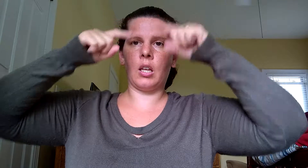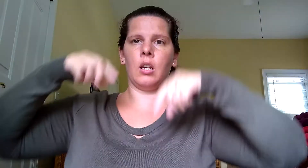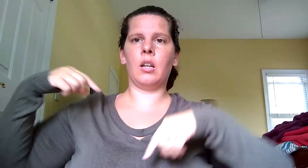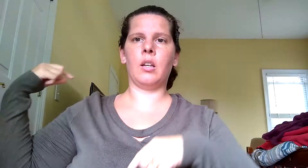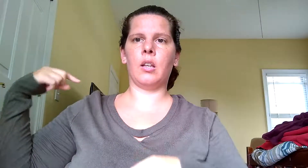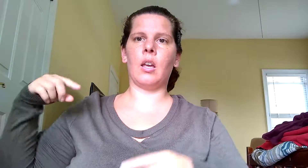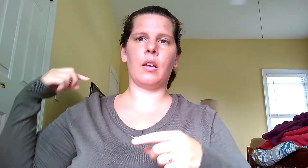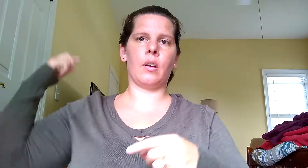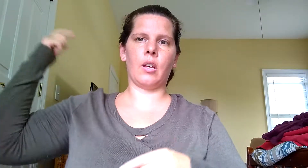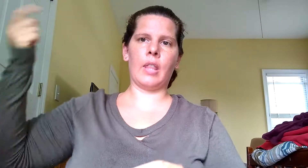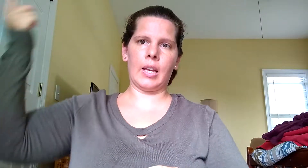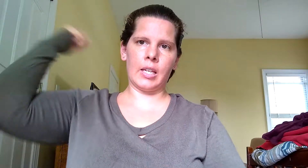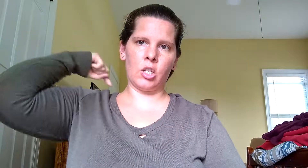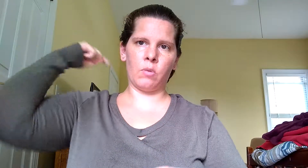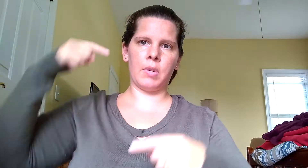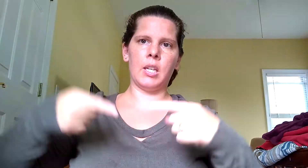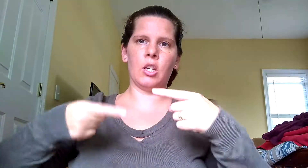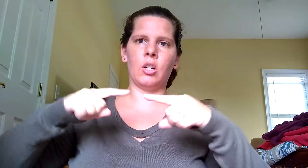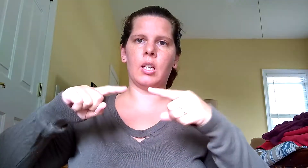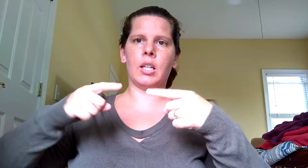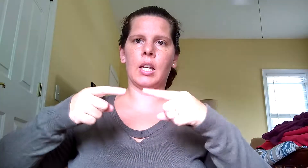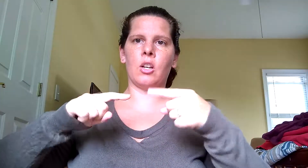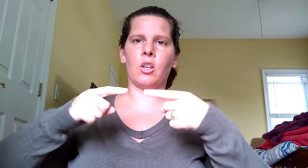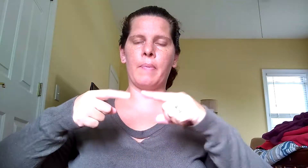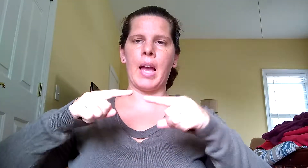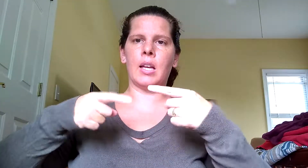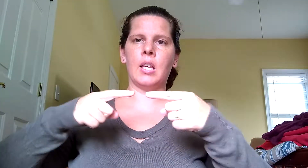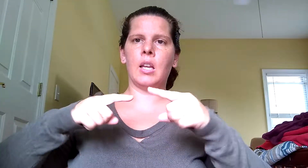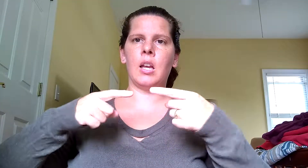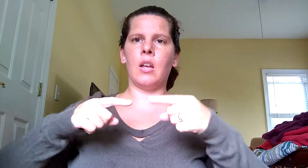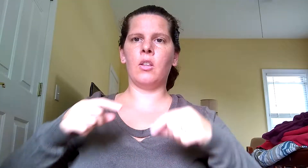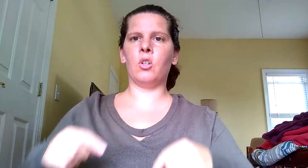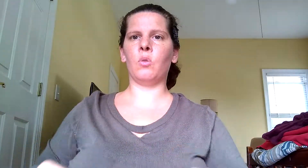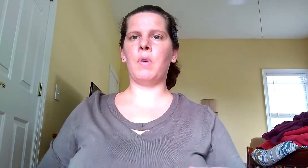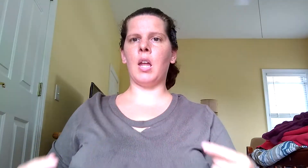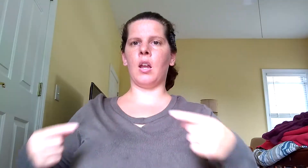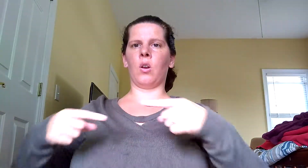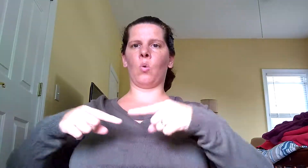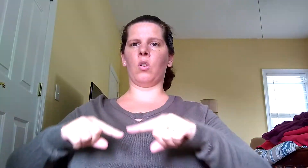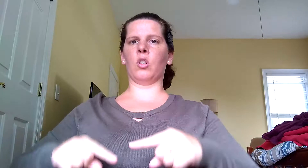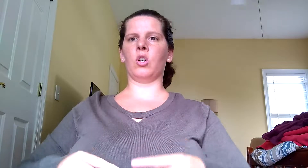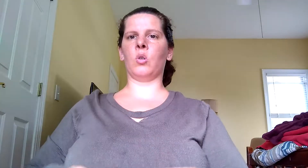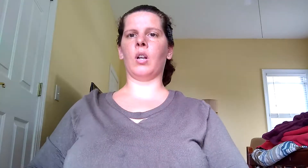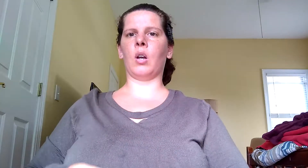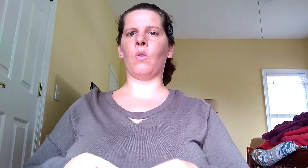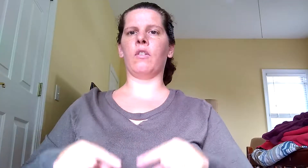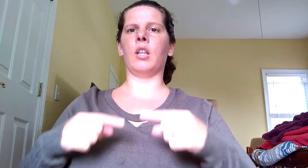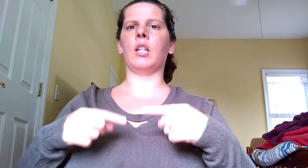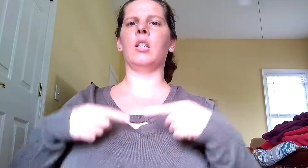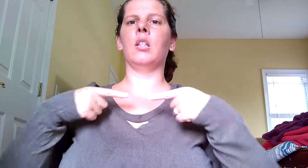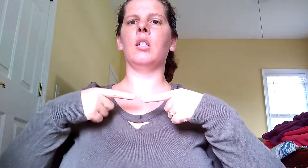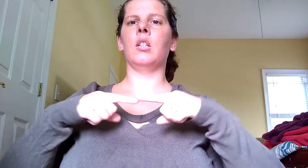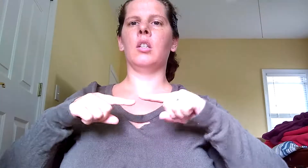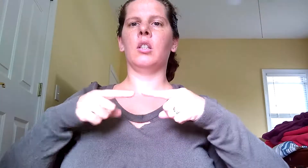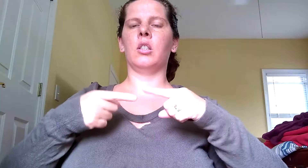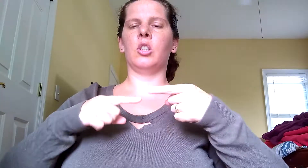And in that case, it would be here, indicate to their back, and then do pain, or you could do it like over the